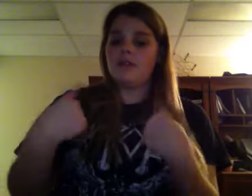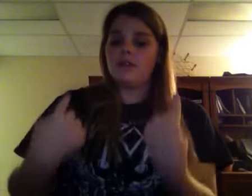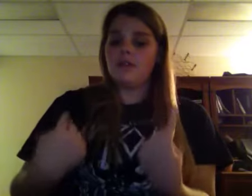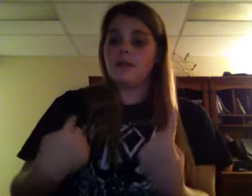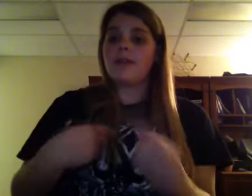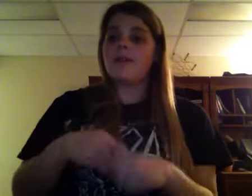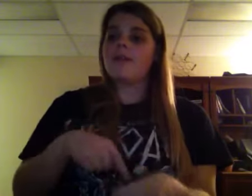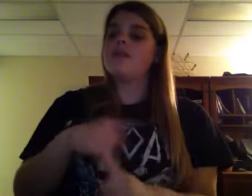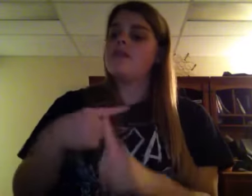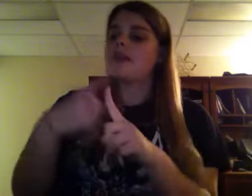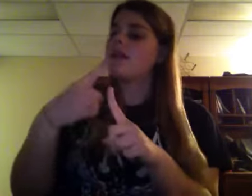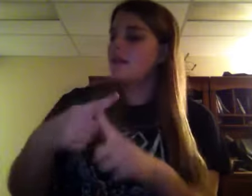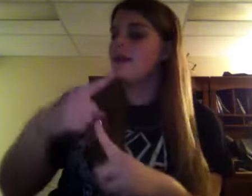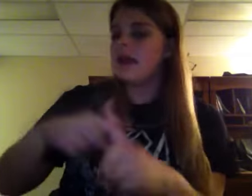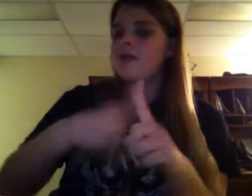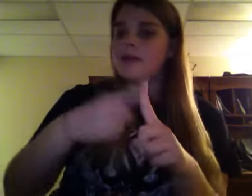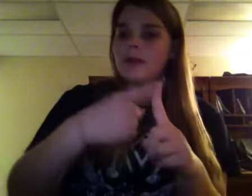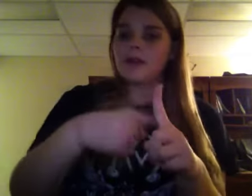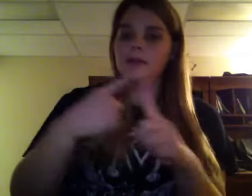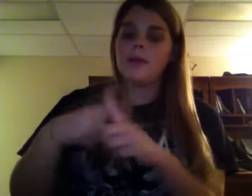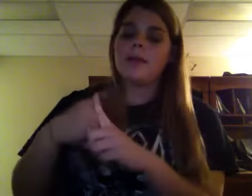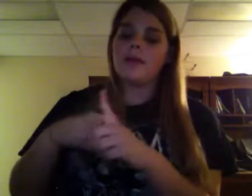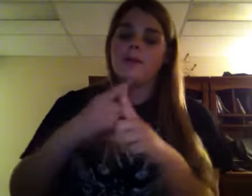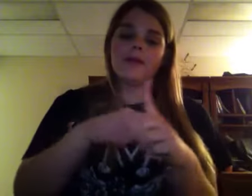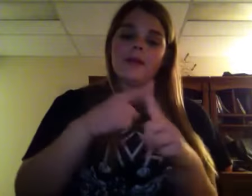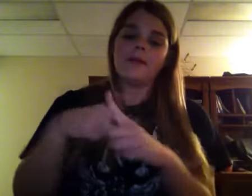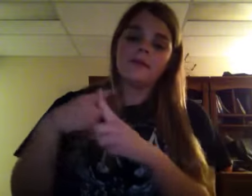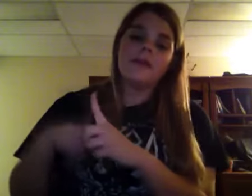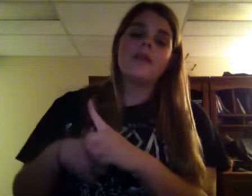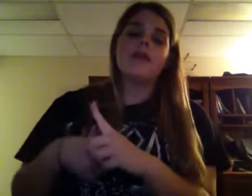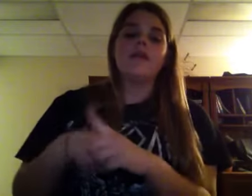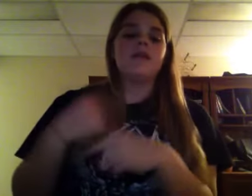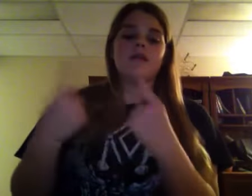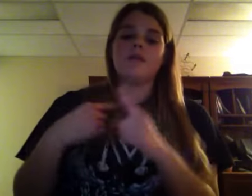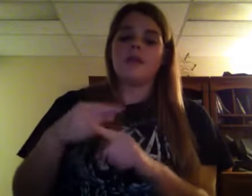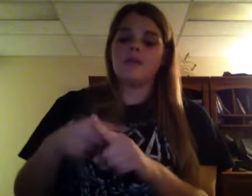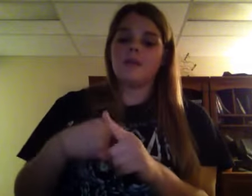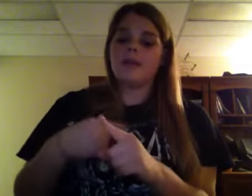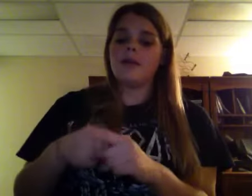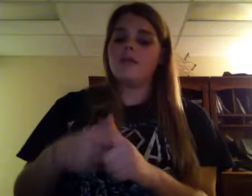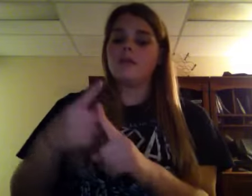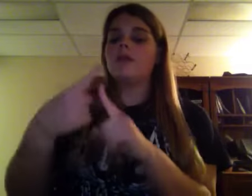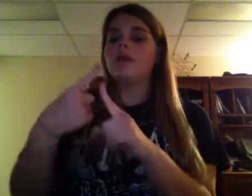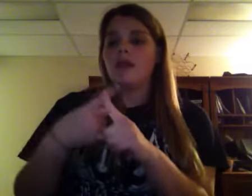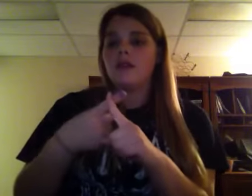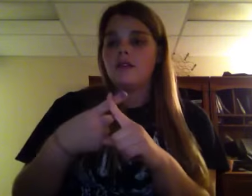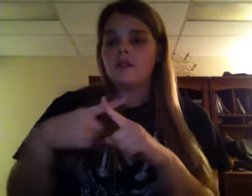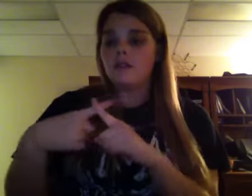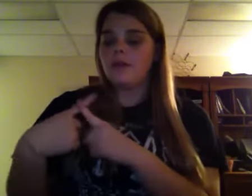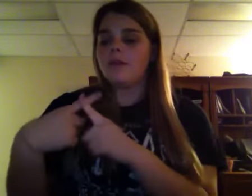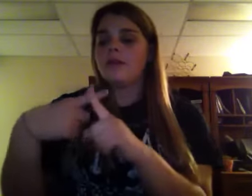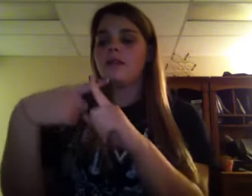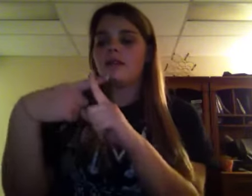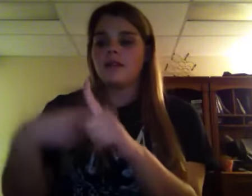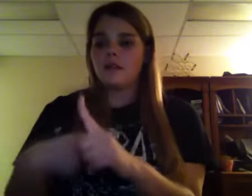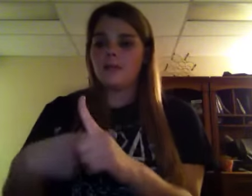to establish the fact that they mean every month, and maybe they'll move it. So that's one way to do it, but you can do it two separate signs. It could go